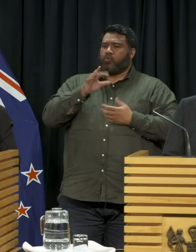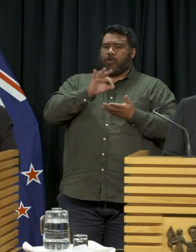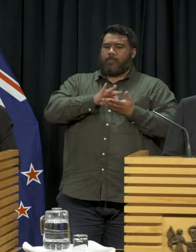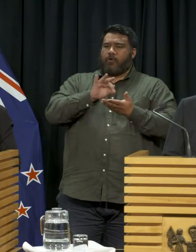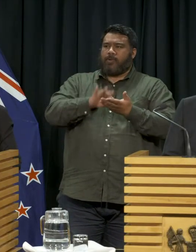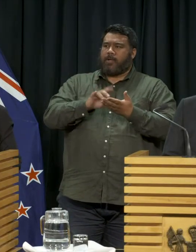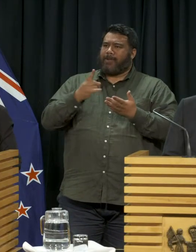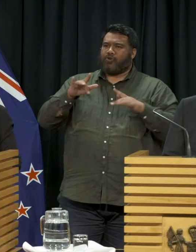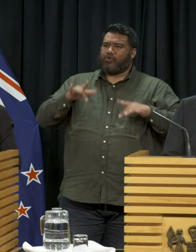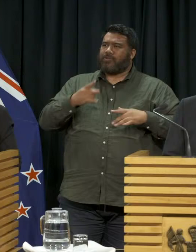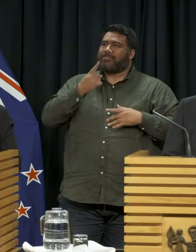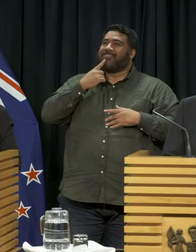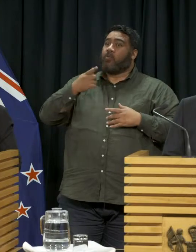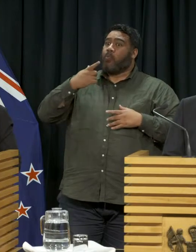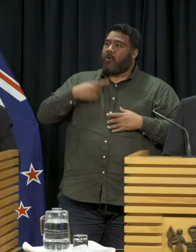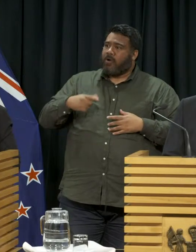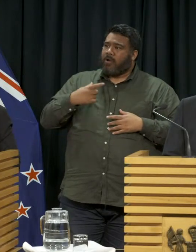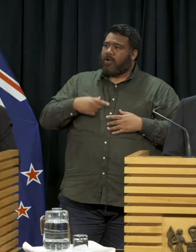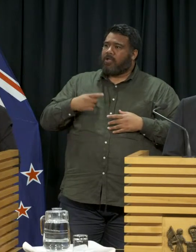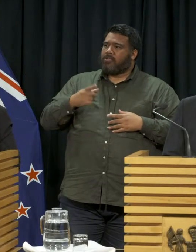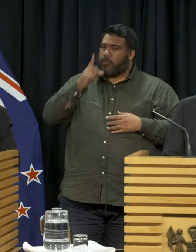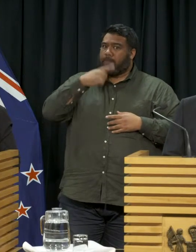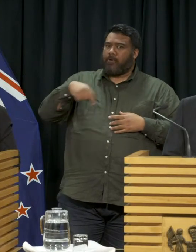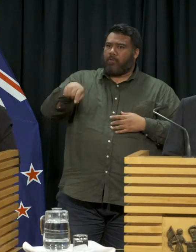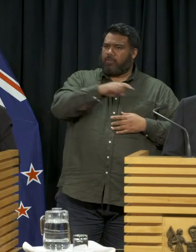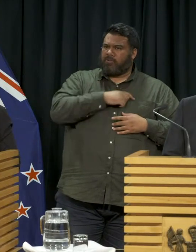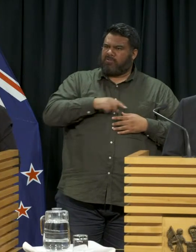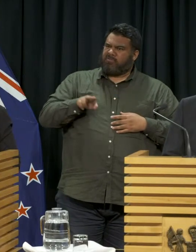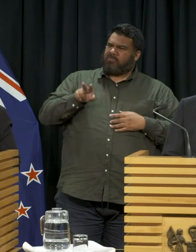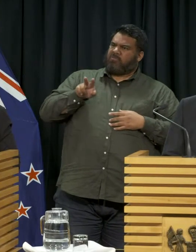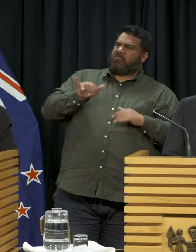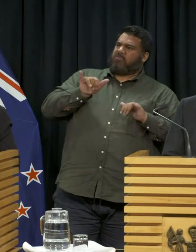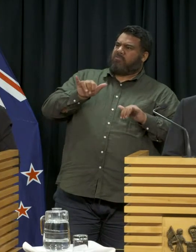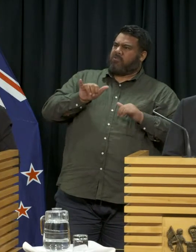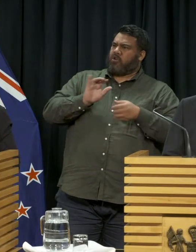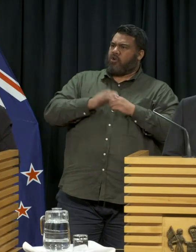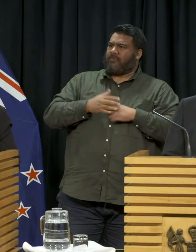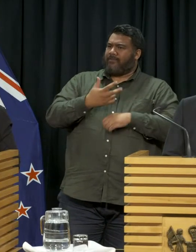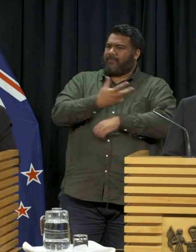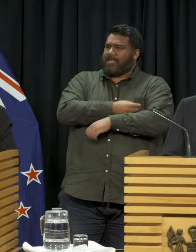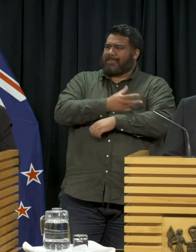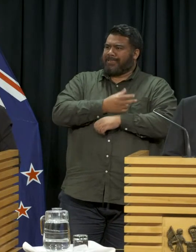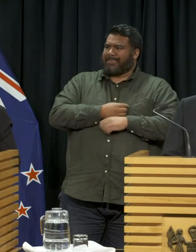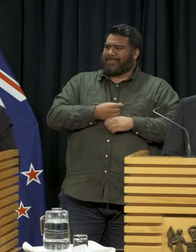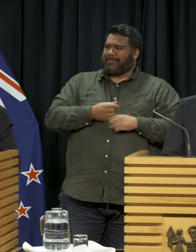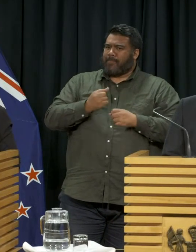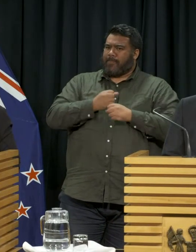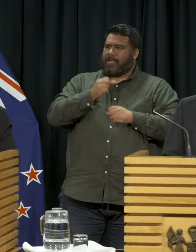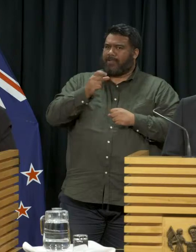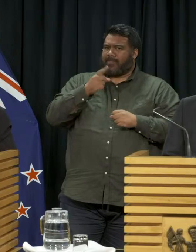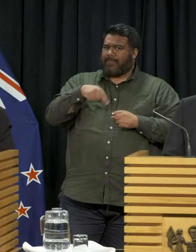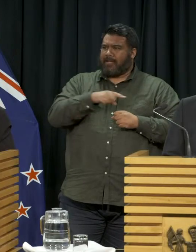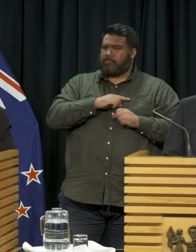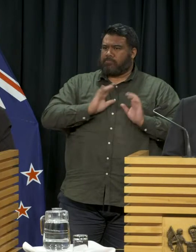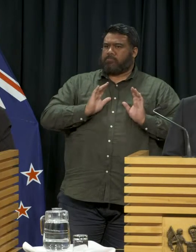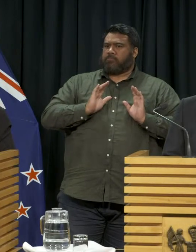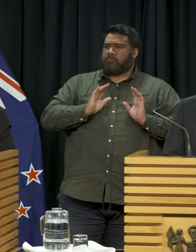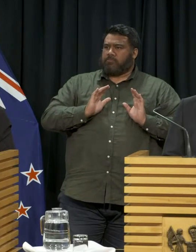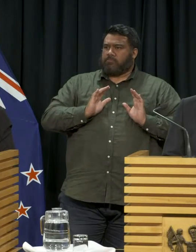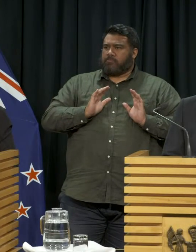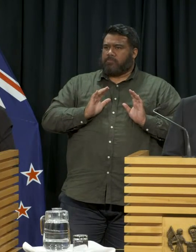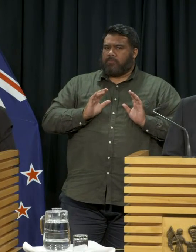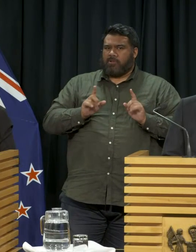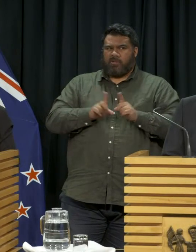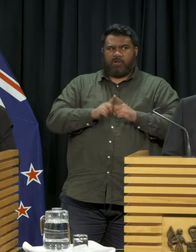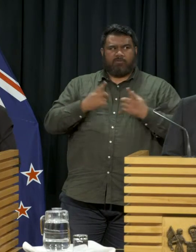reason for that, and what message that might send to people around the vaccine and those who perhaps do have hesitancy and realise that there's no sort